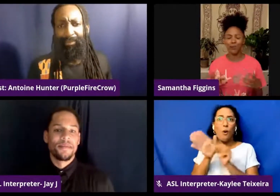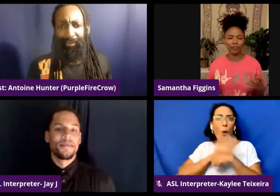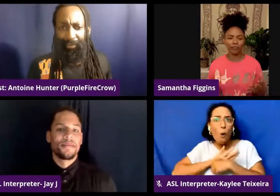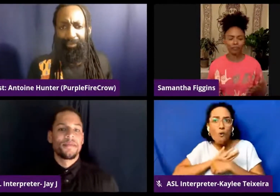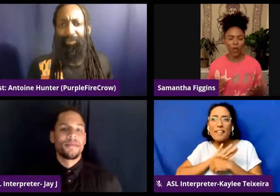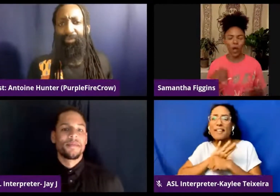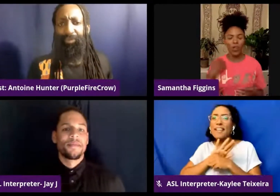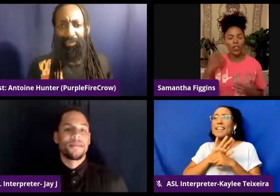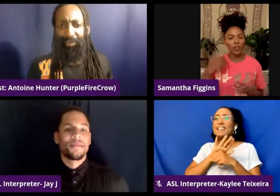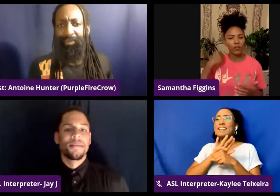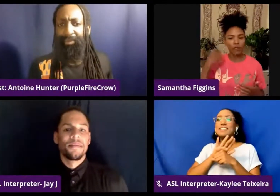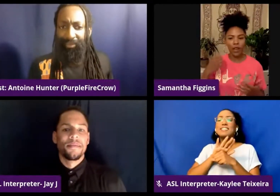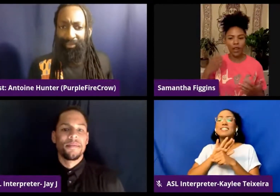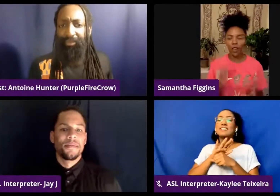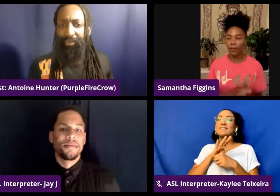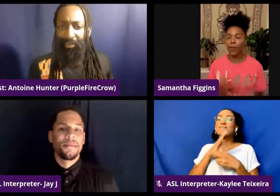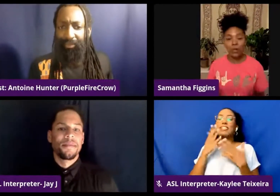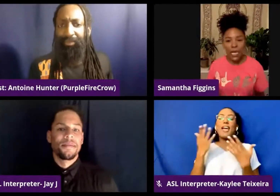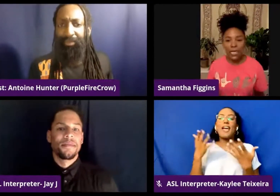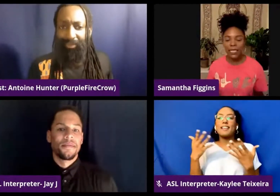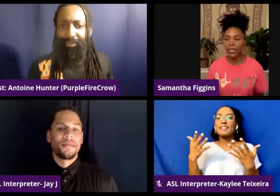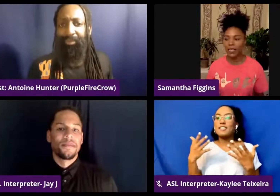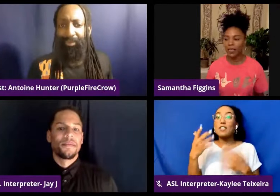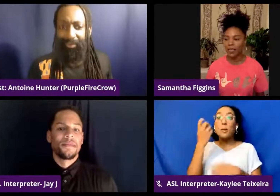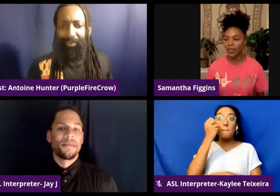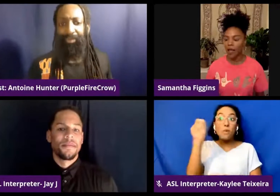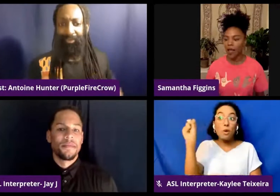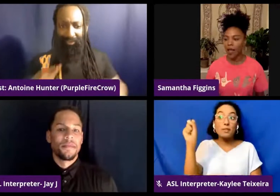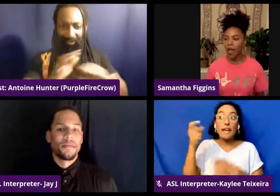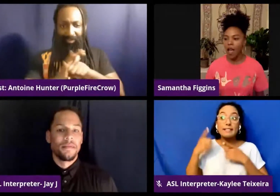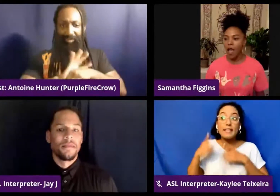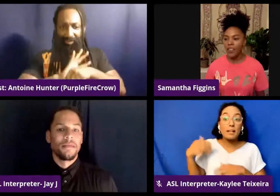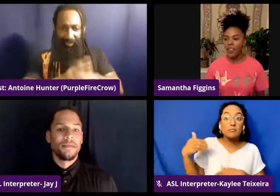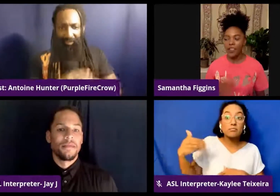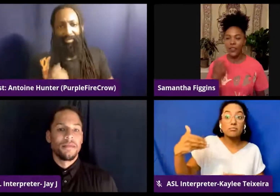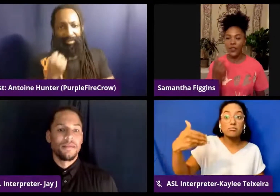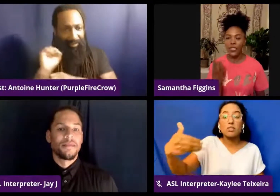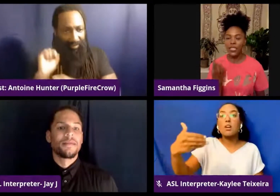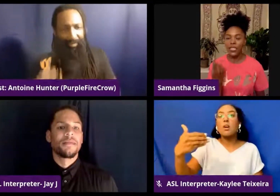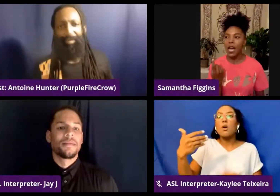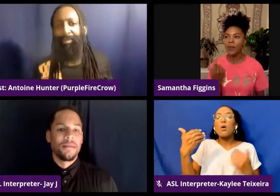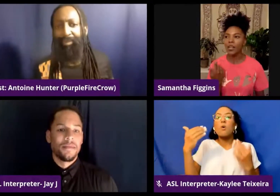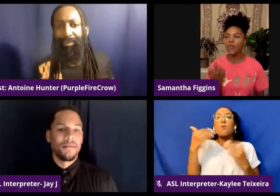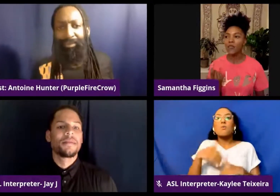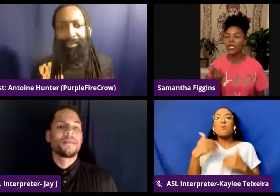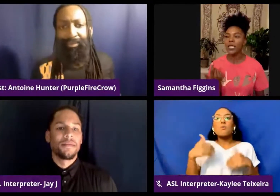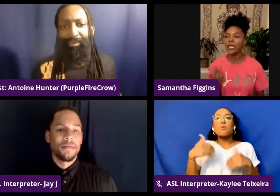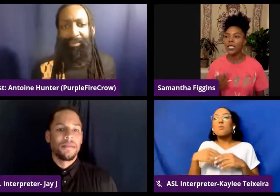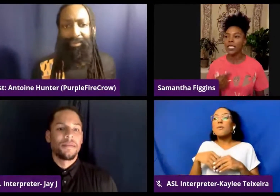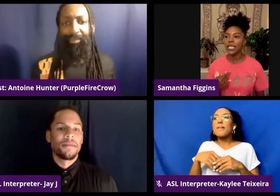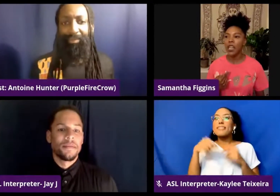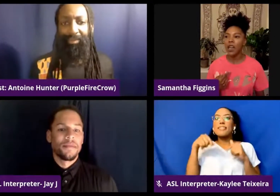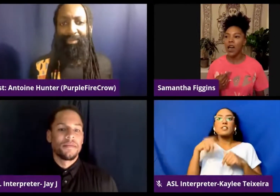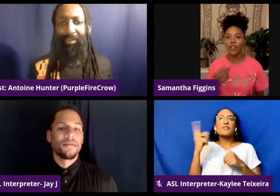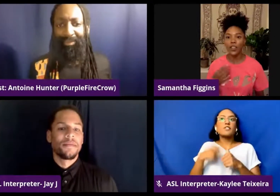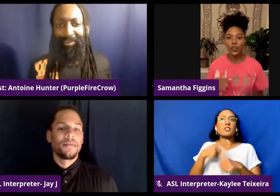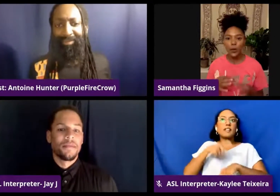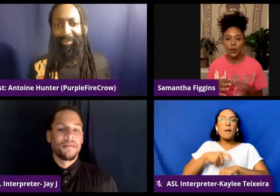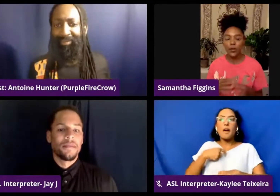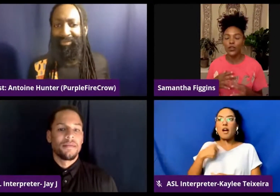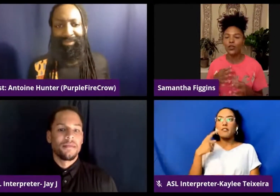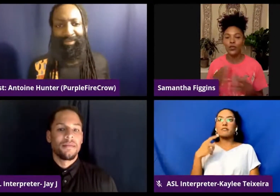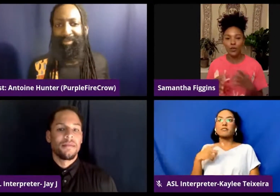and all the protests and things like that, this is the first time that I've really seen a